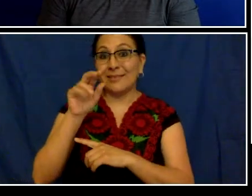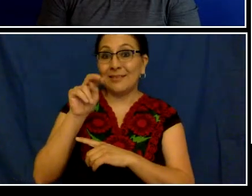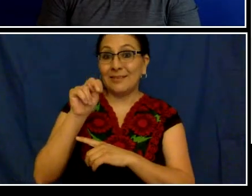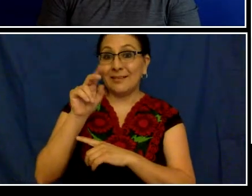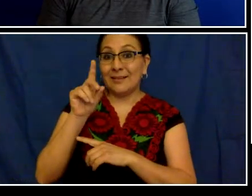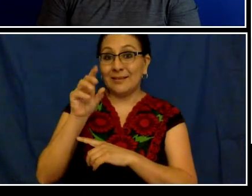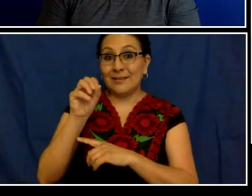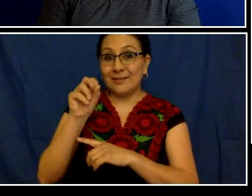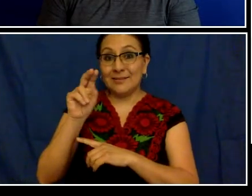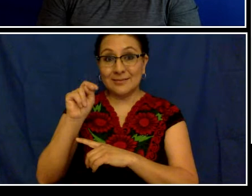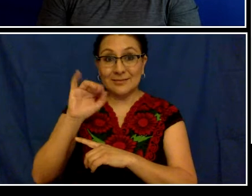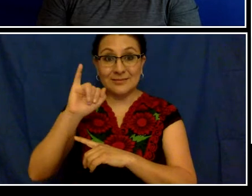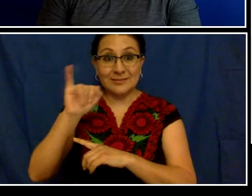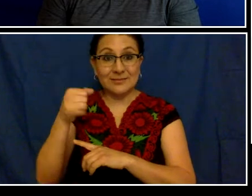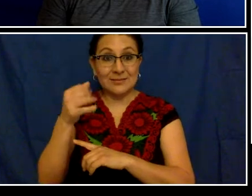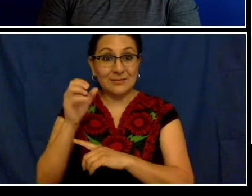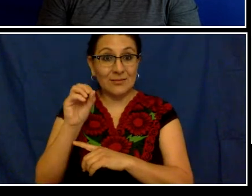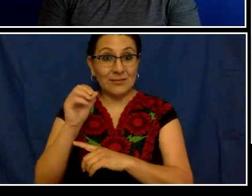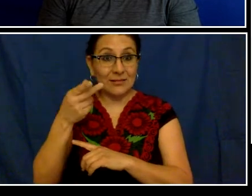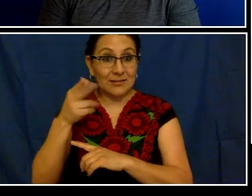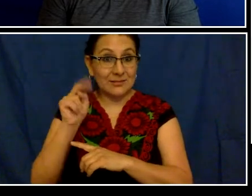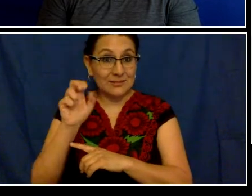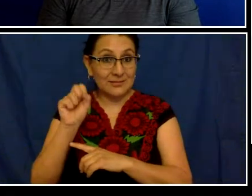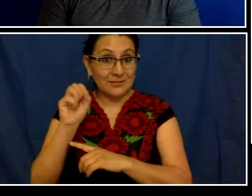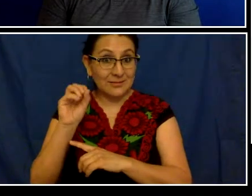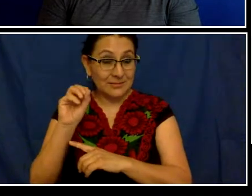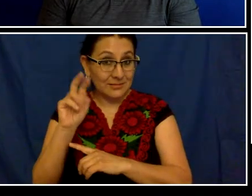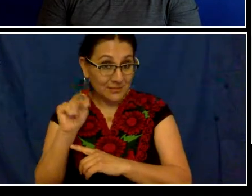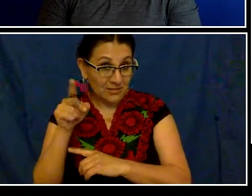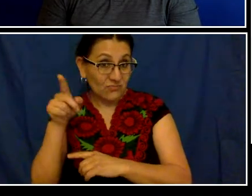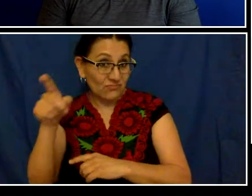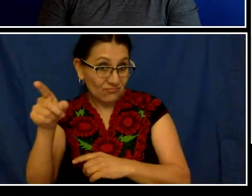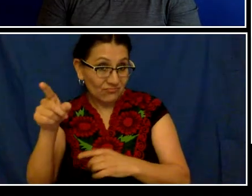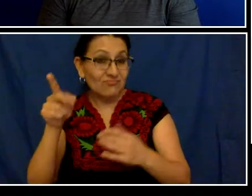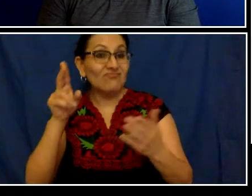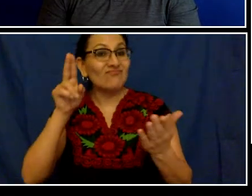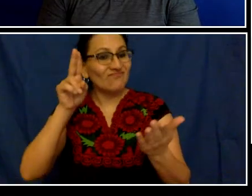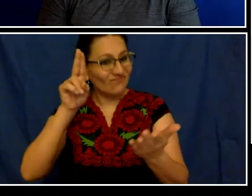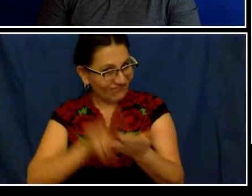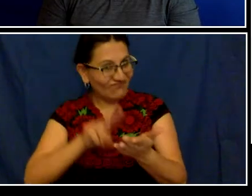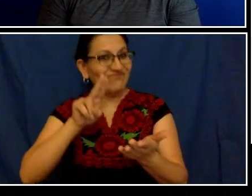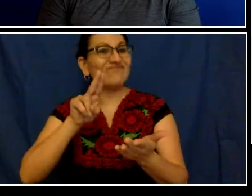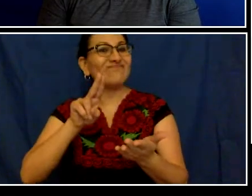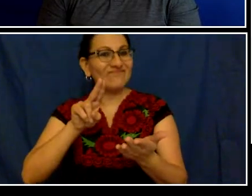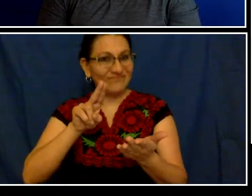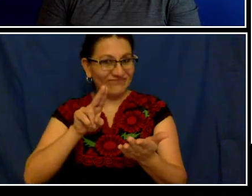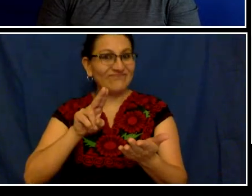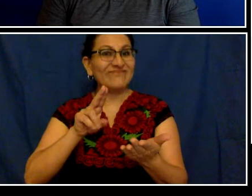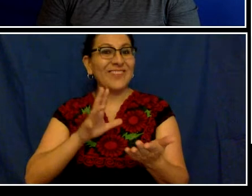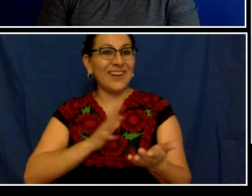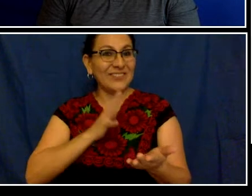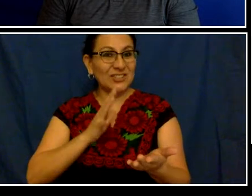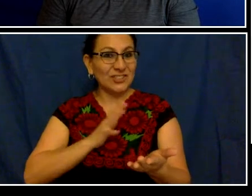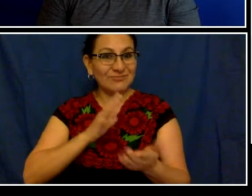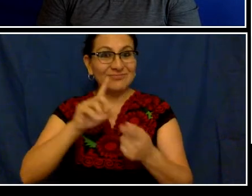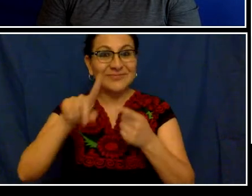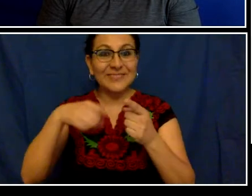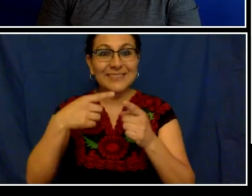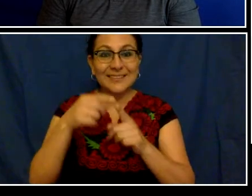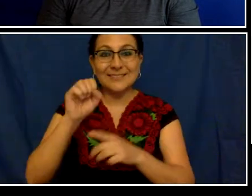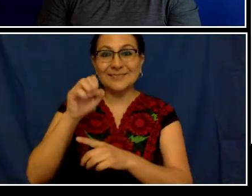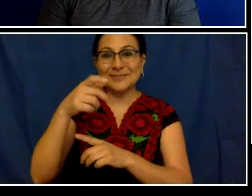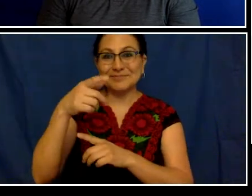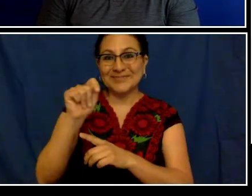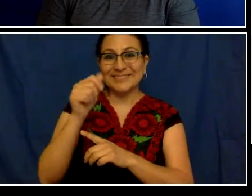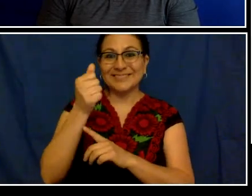9498. And Lyndon B. Johnson, who was president at the time in 1968, decided to go ahead and pass